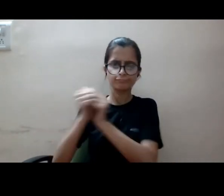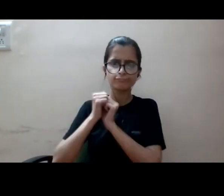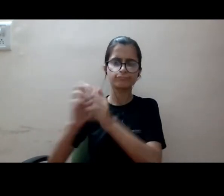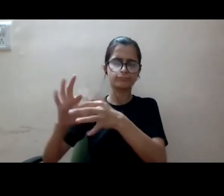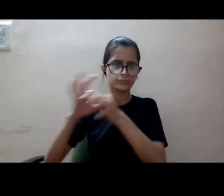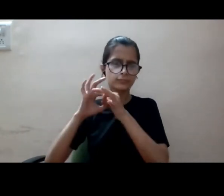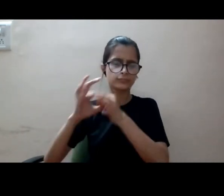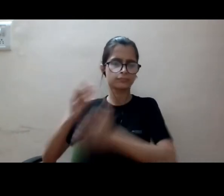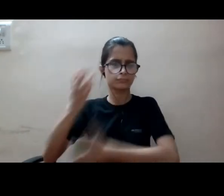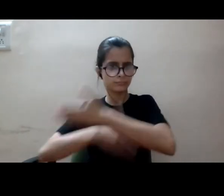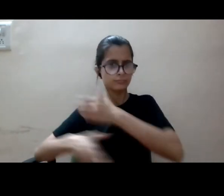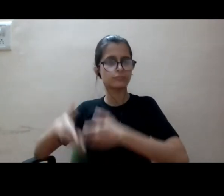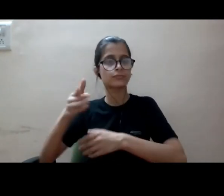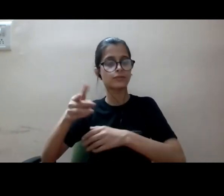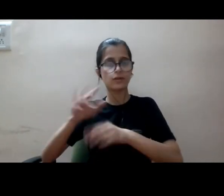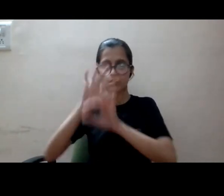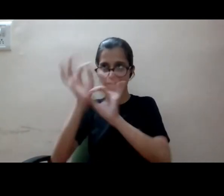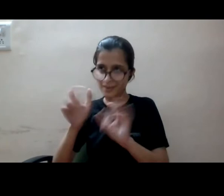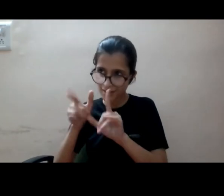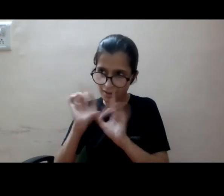this? They call themselves